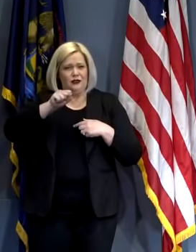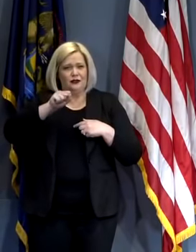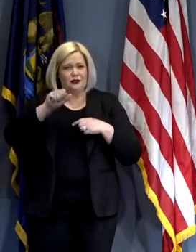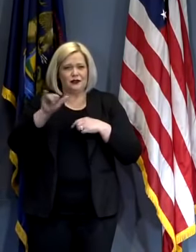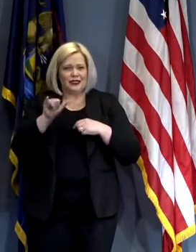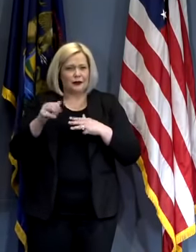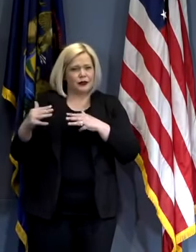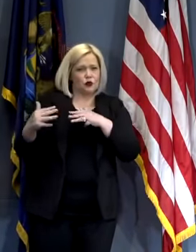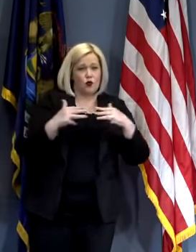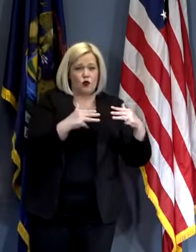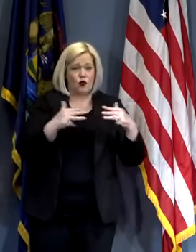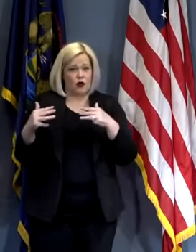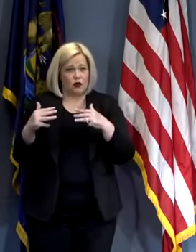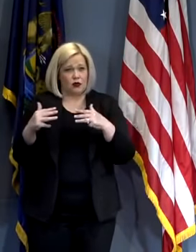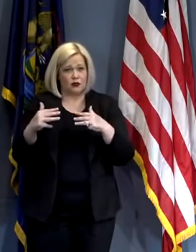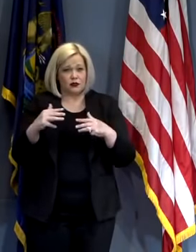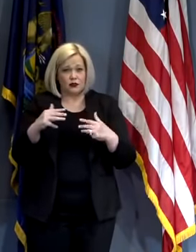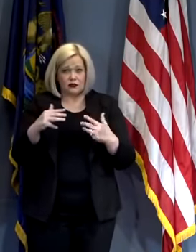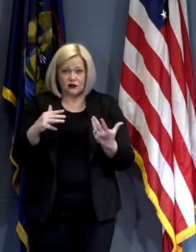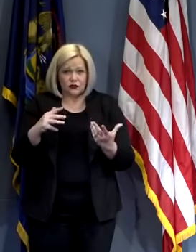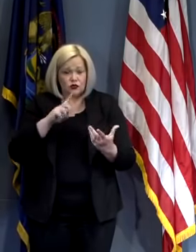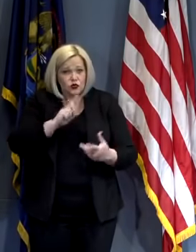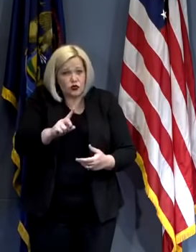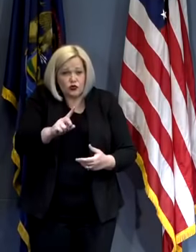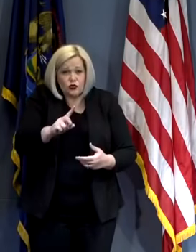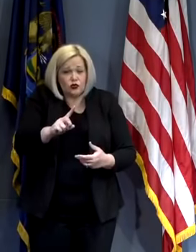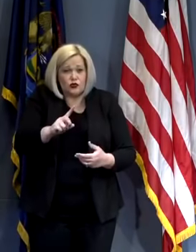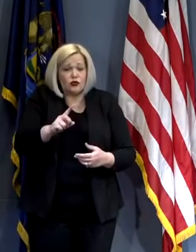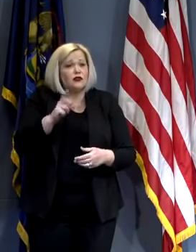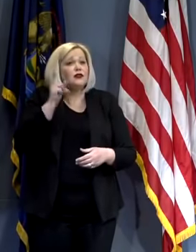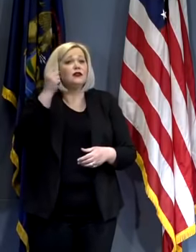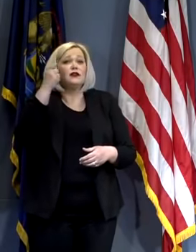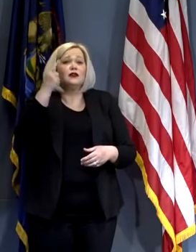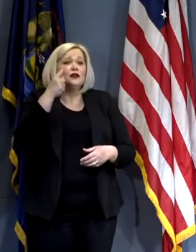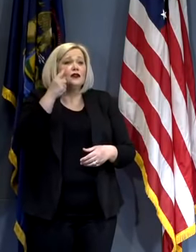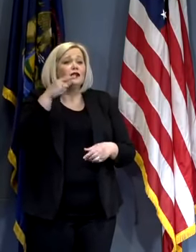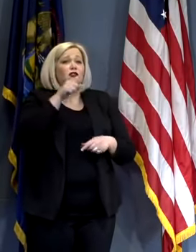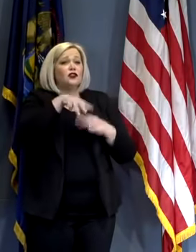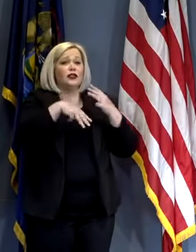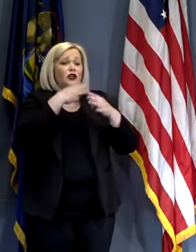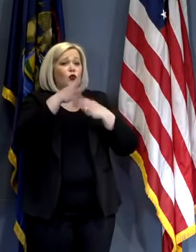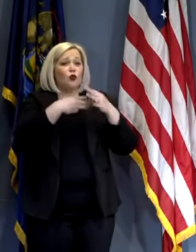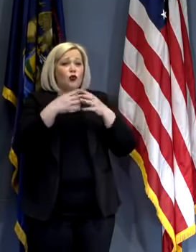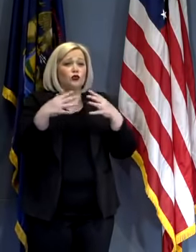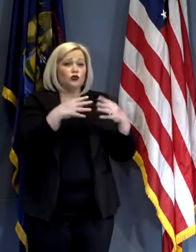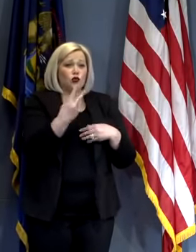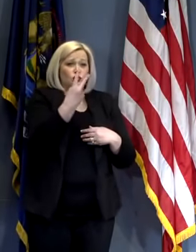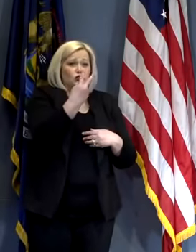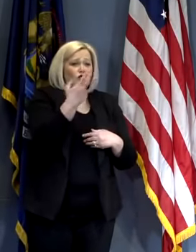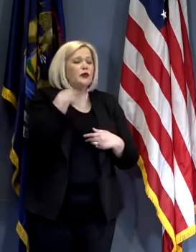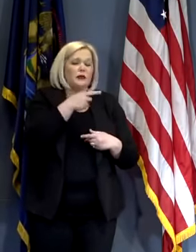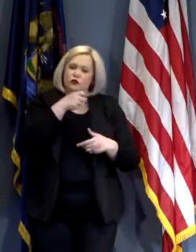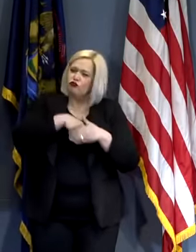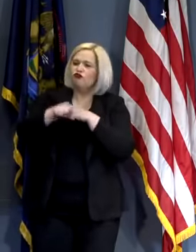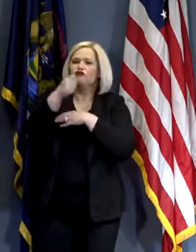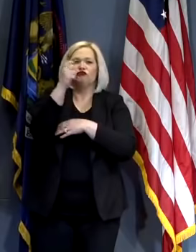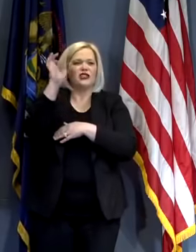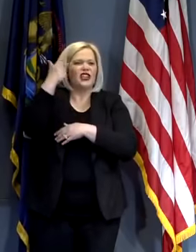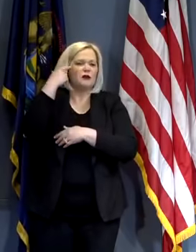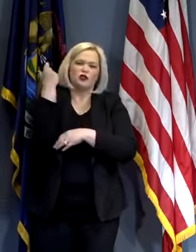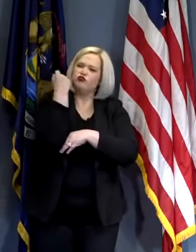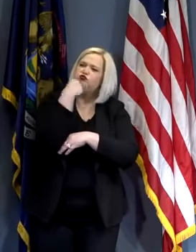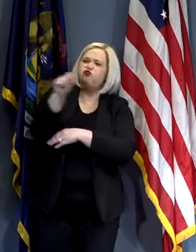it. In World War II, there weren't people lining up at the Capitol to protest the fact that They had to drop everything they were